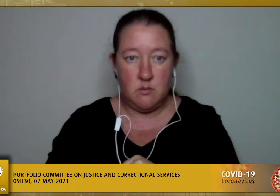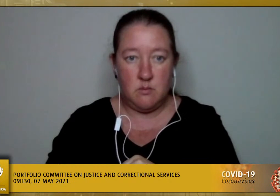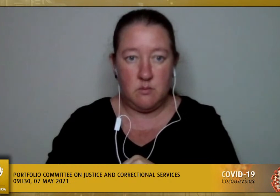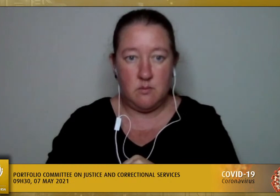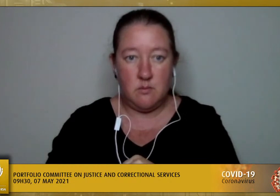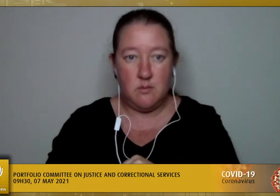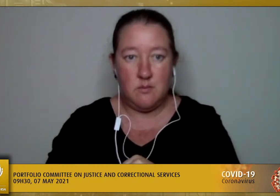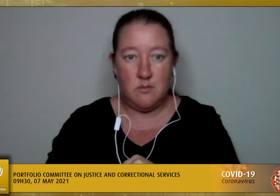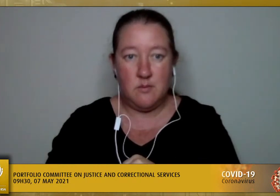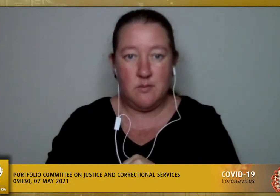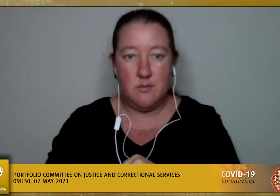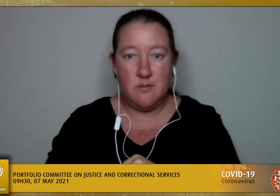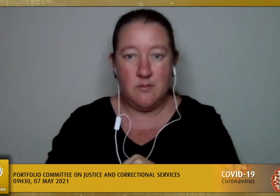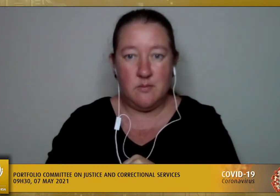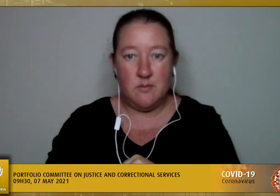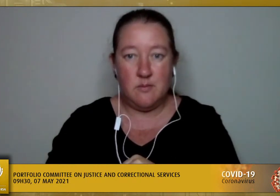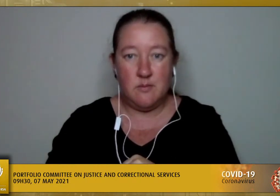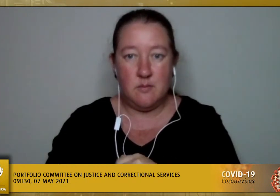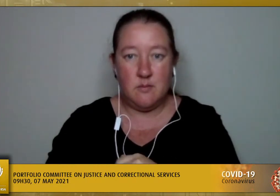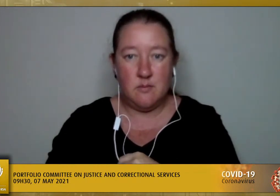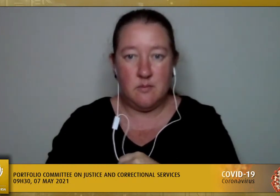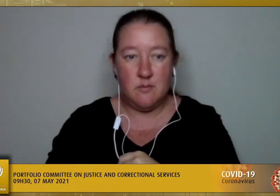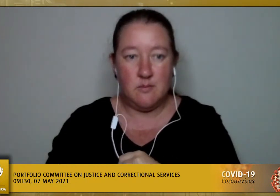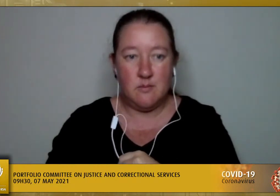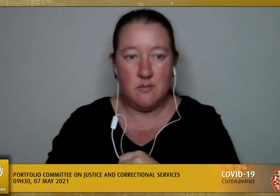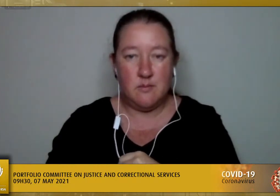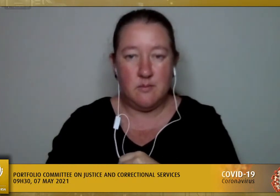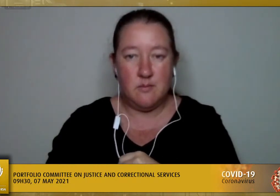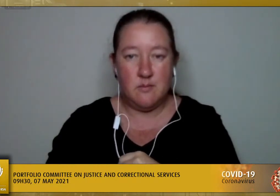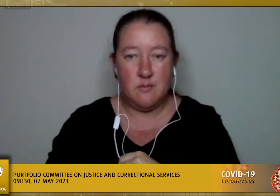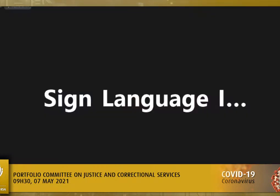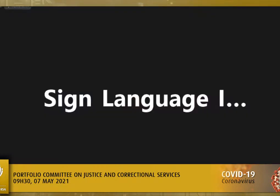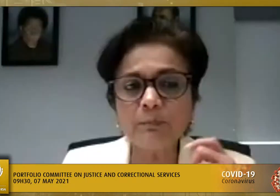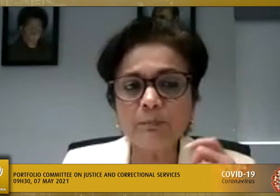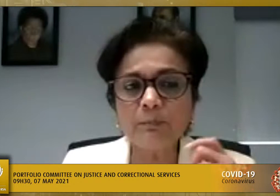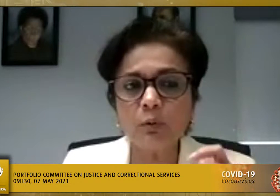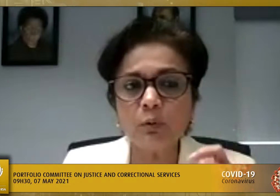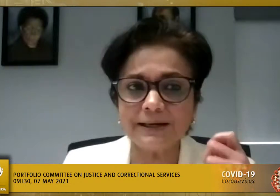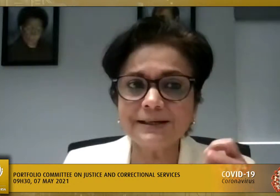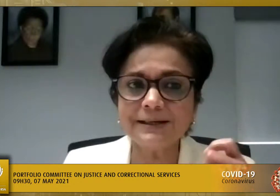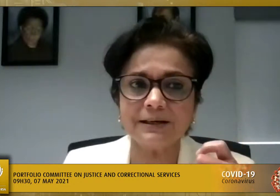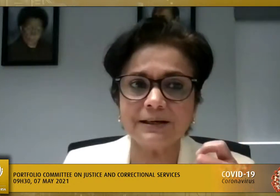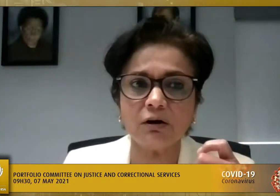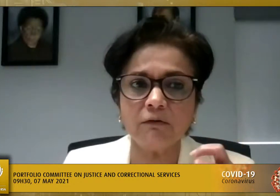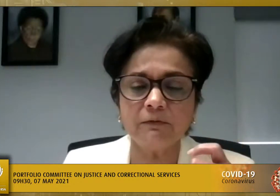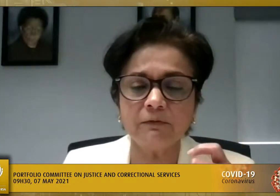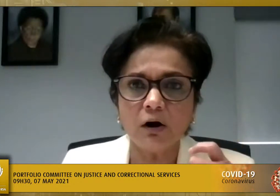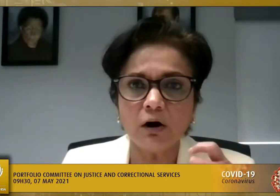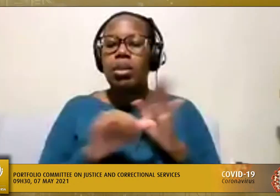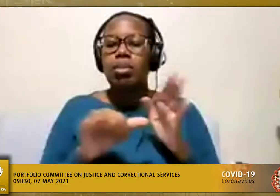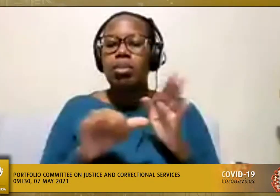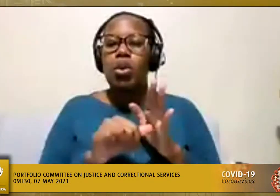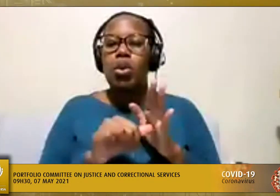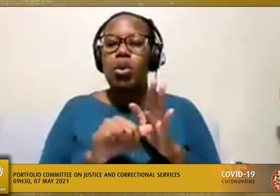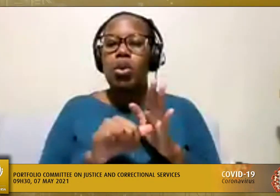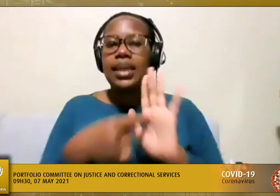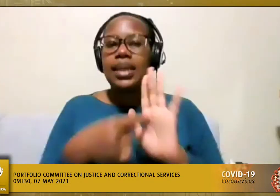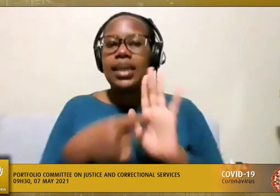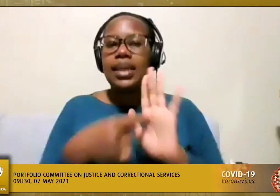sits in The NPS operational plan because we believe that this is a really important indicator of of